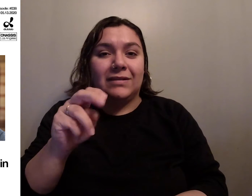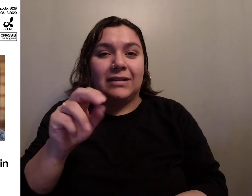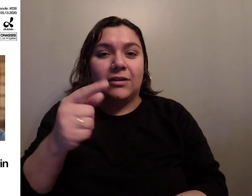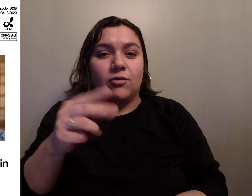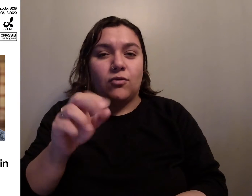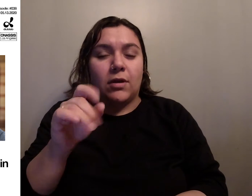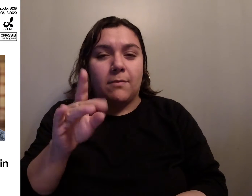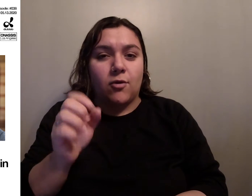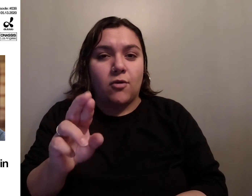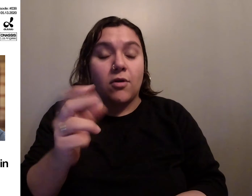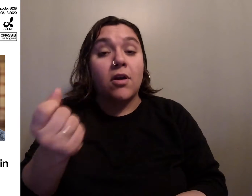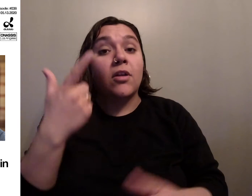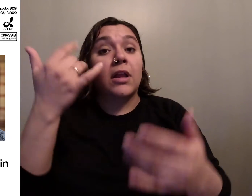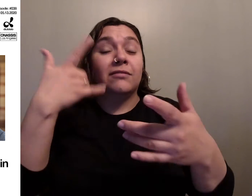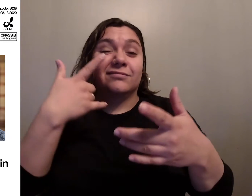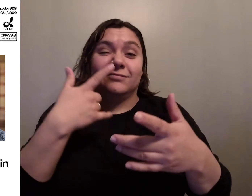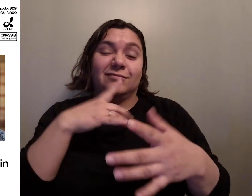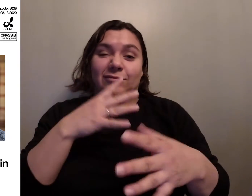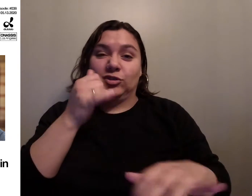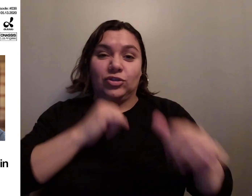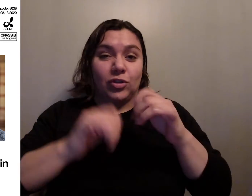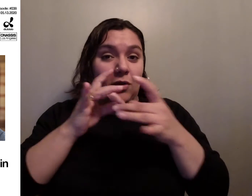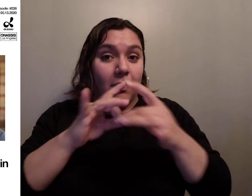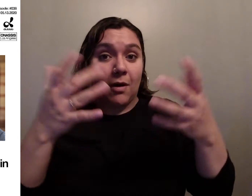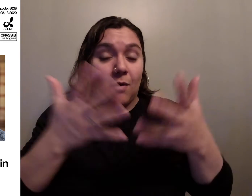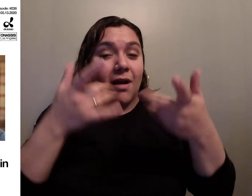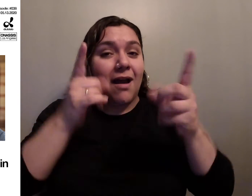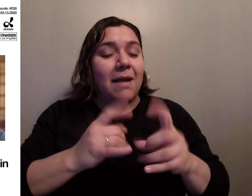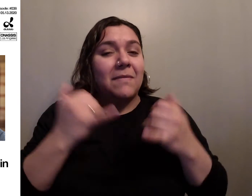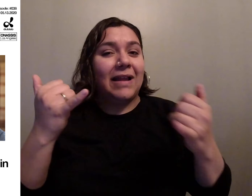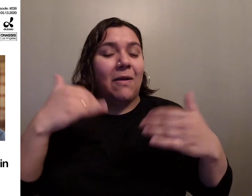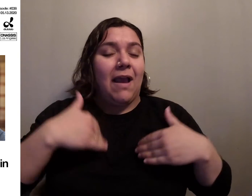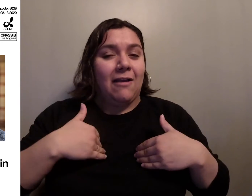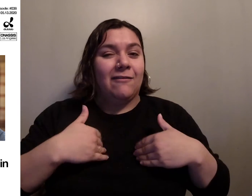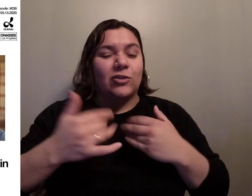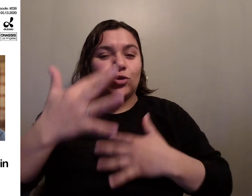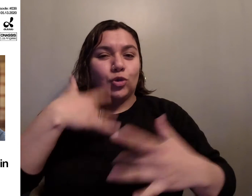shifting paradigms in the era of social distancing.